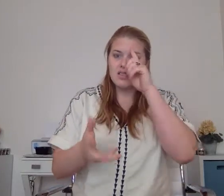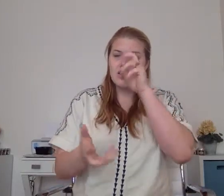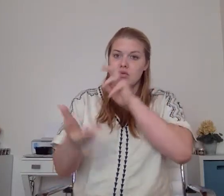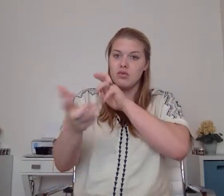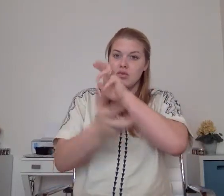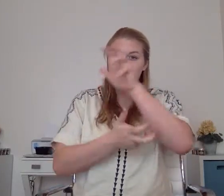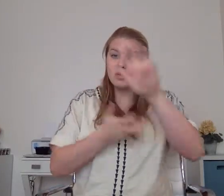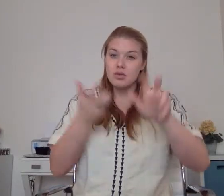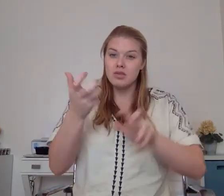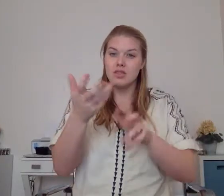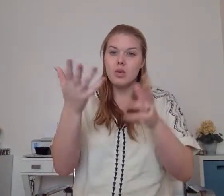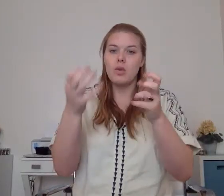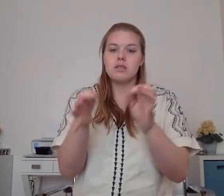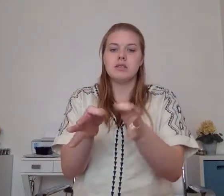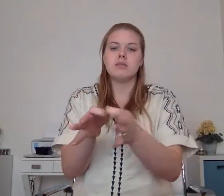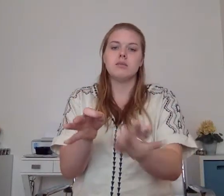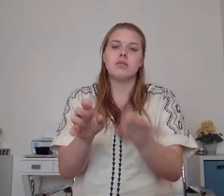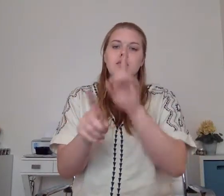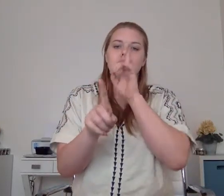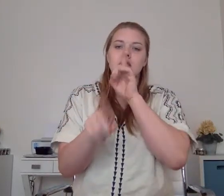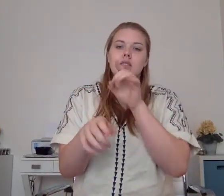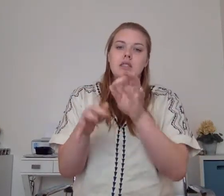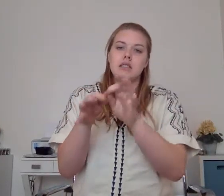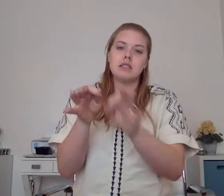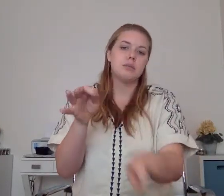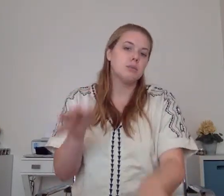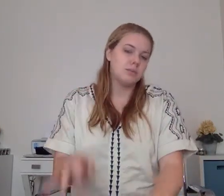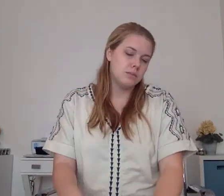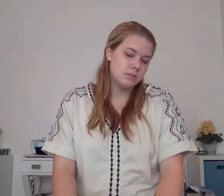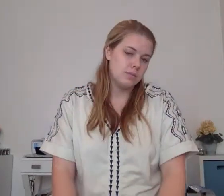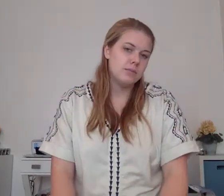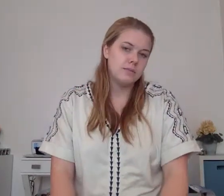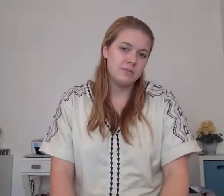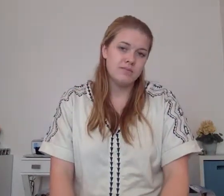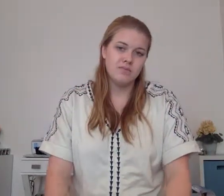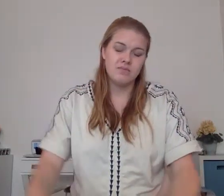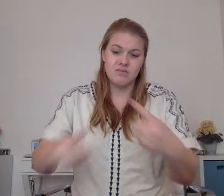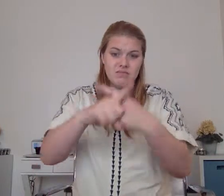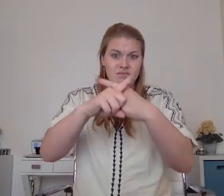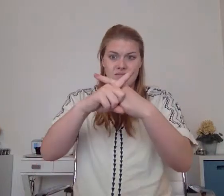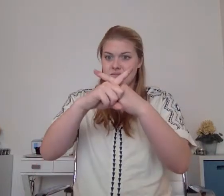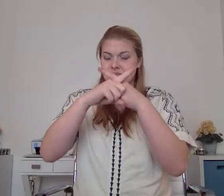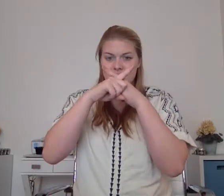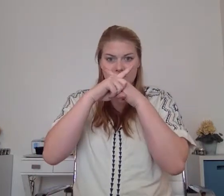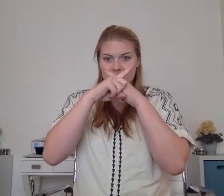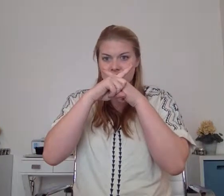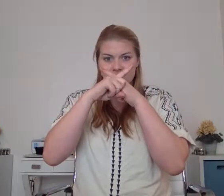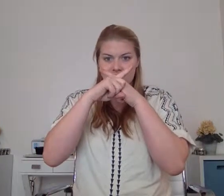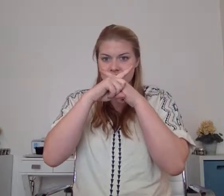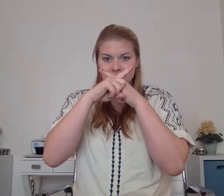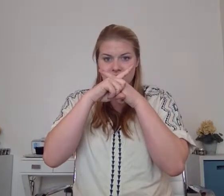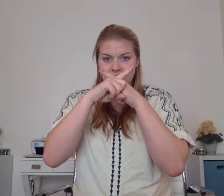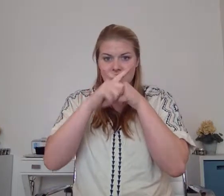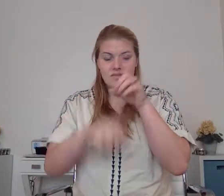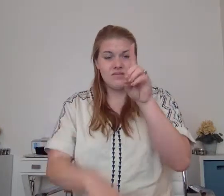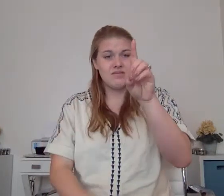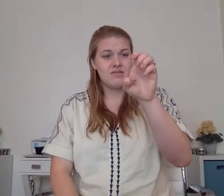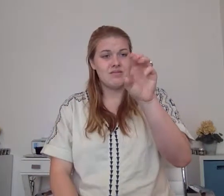simplicity. This is a very dangerous crossroads because it's exactly where the demagogue enters into the